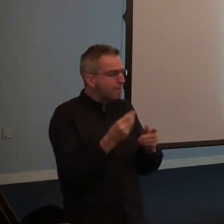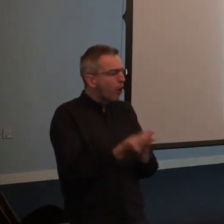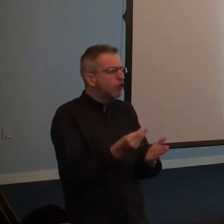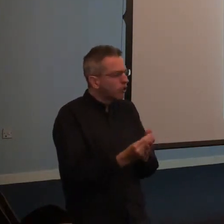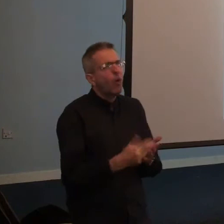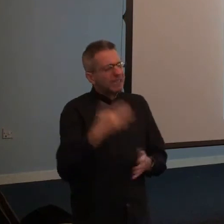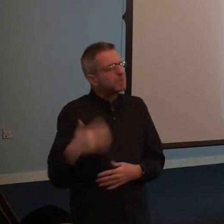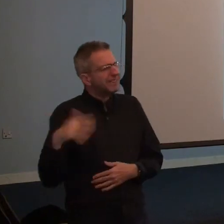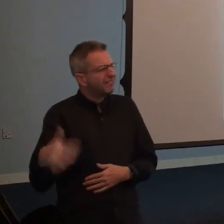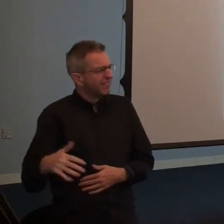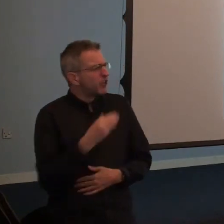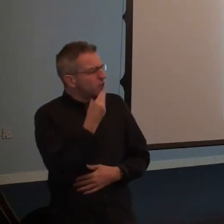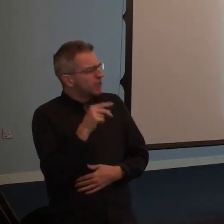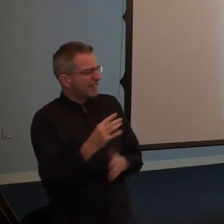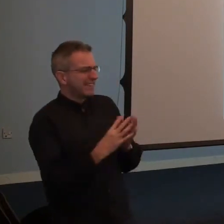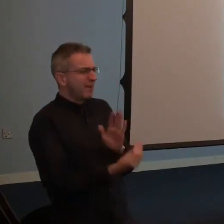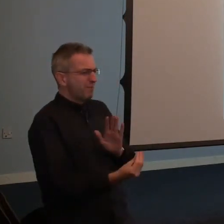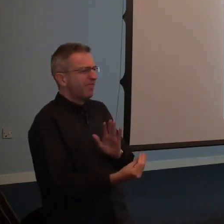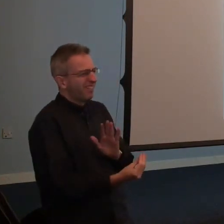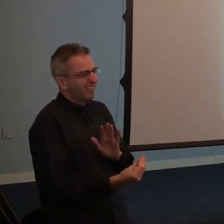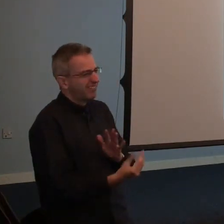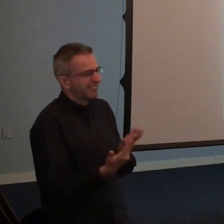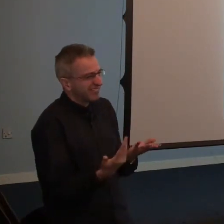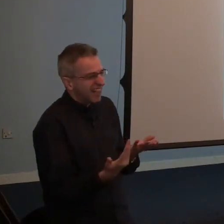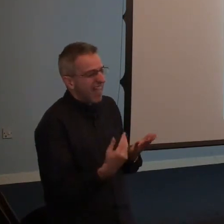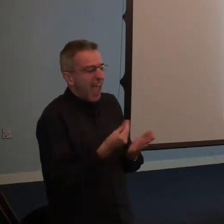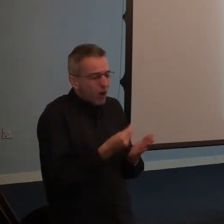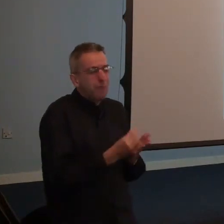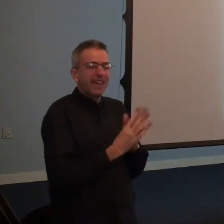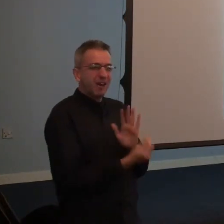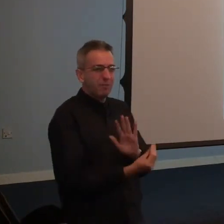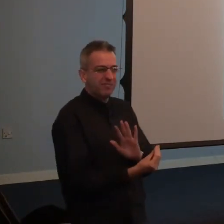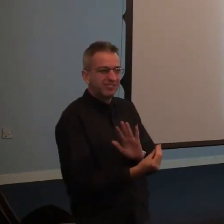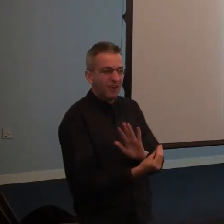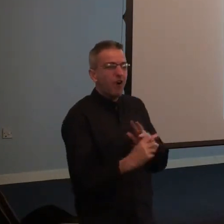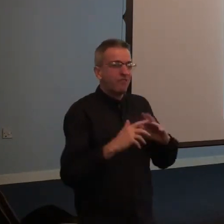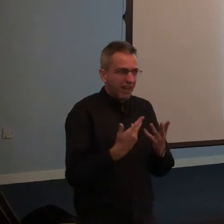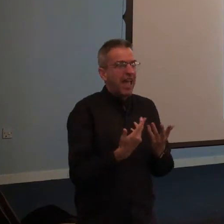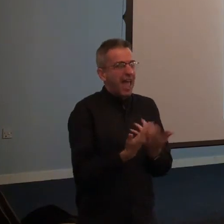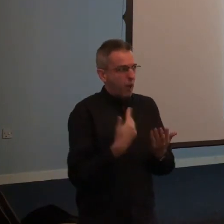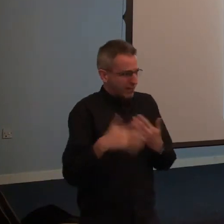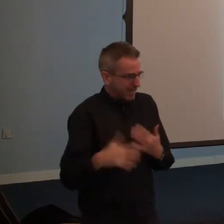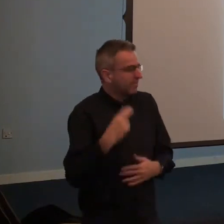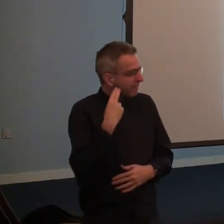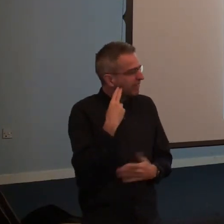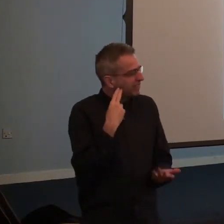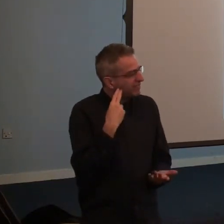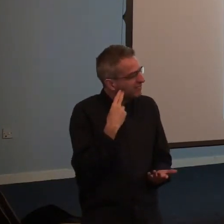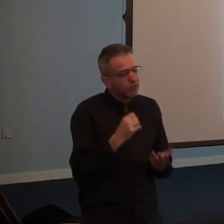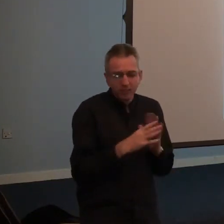And I said, the cost of deafness is the same as having to build a motorway three times around Germany. So that's an